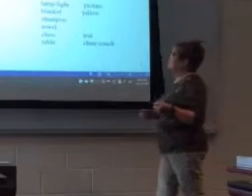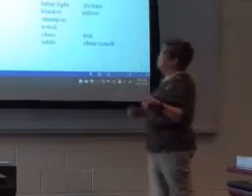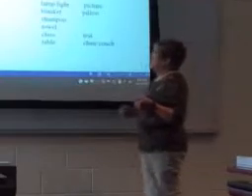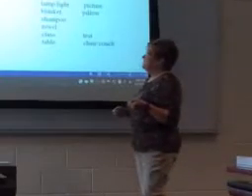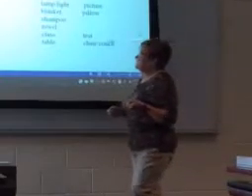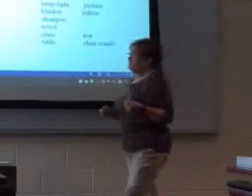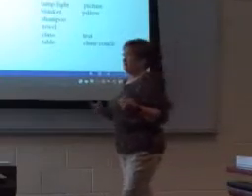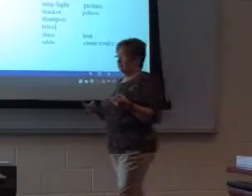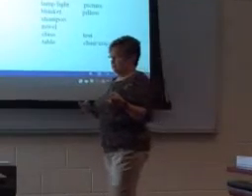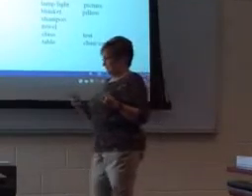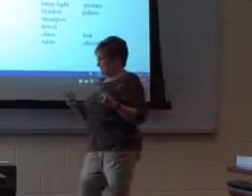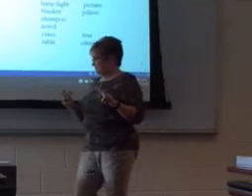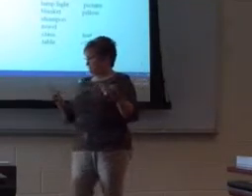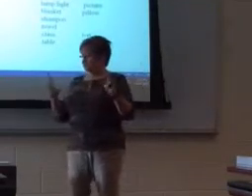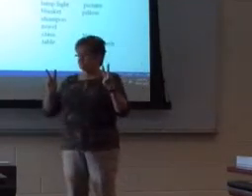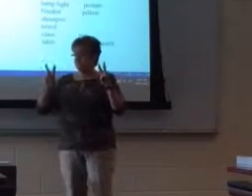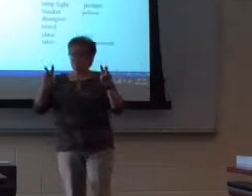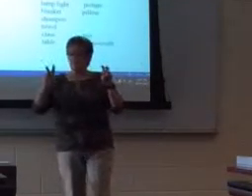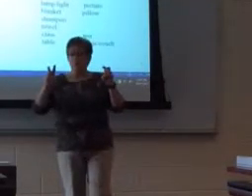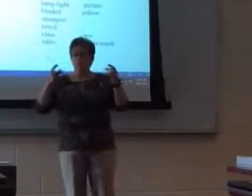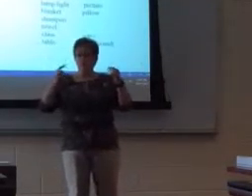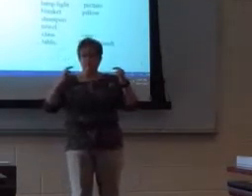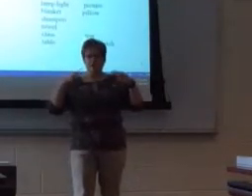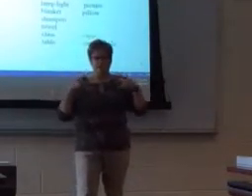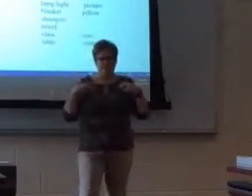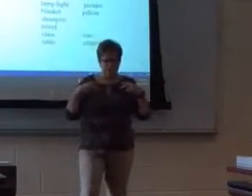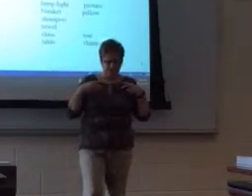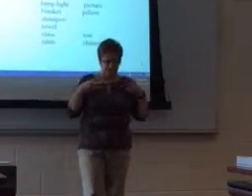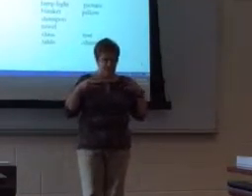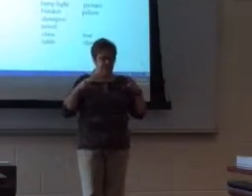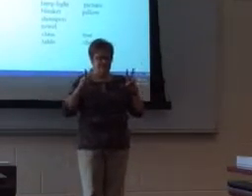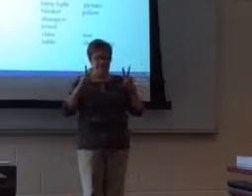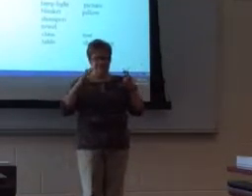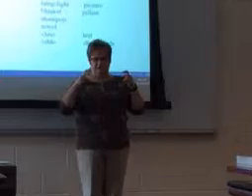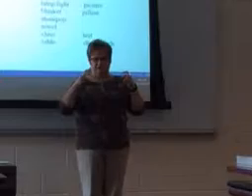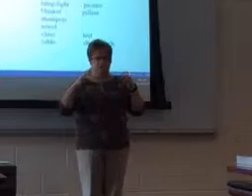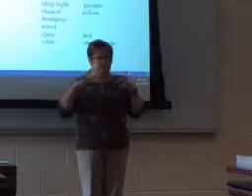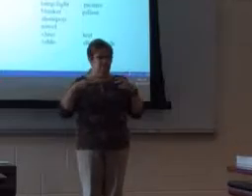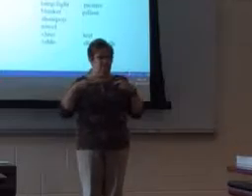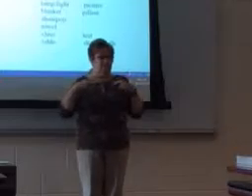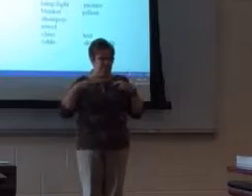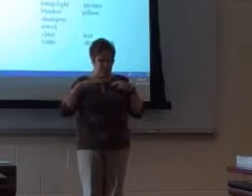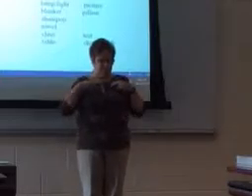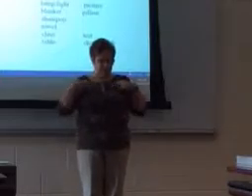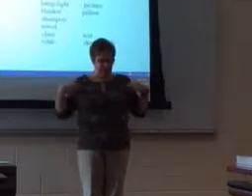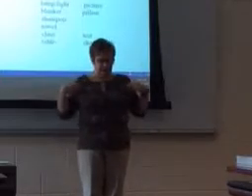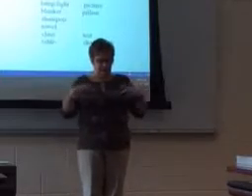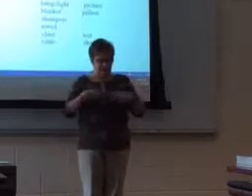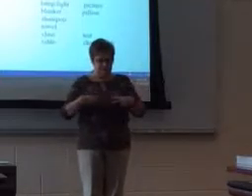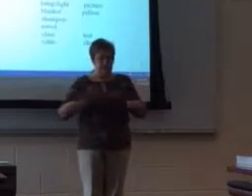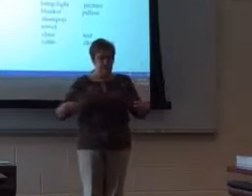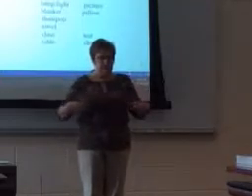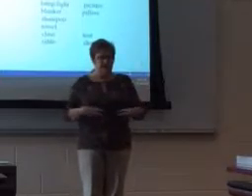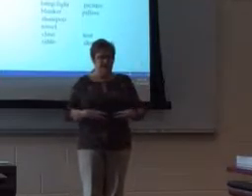right. Skeleton. We have our bent V. The bent V. You're just outlining a